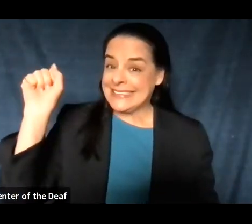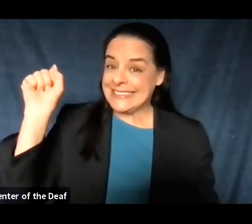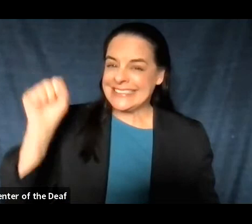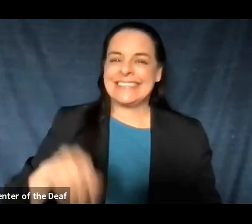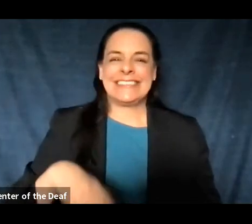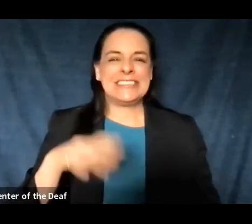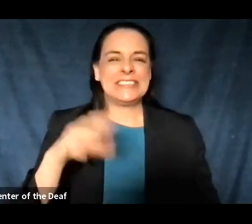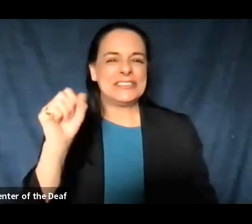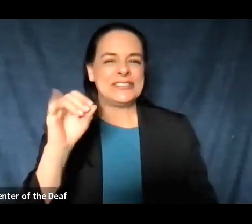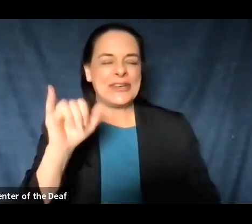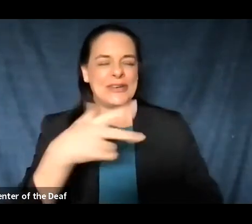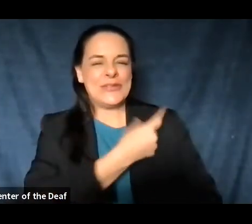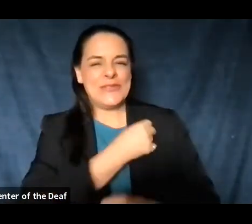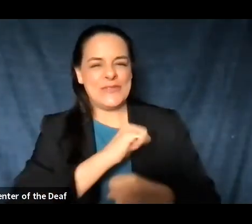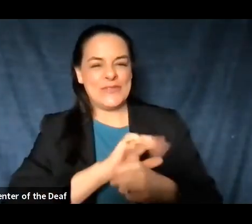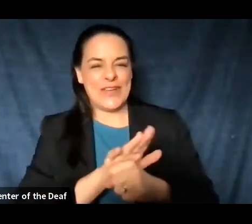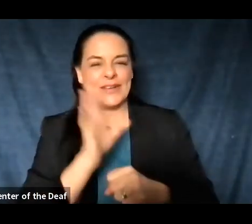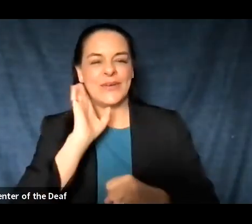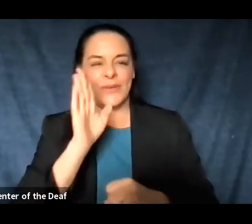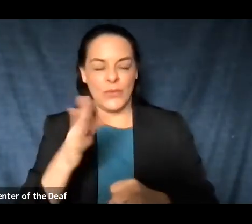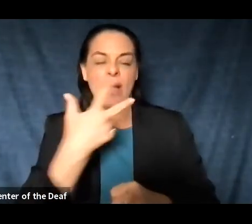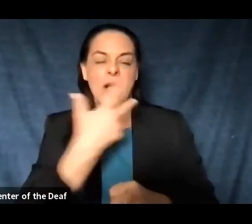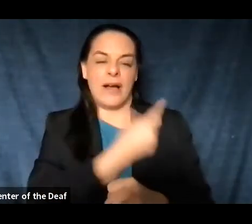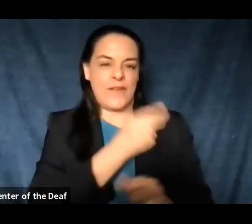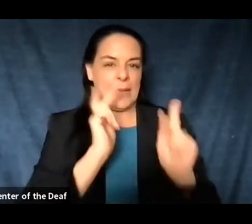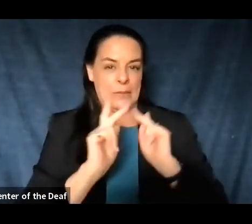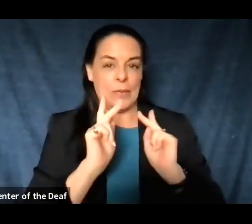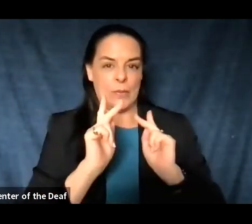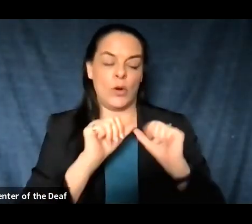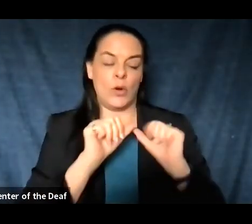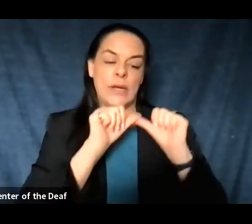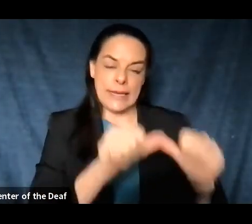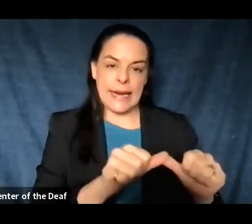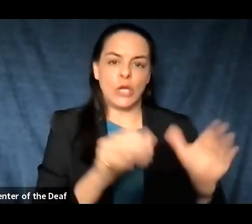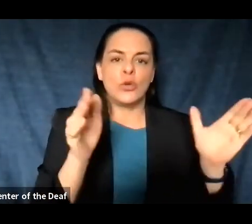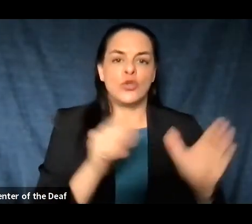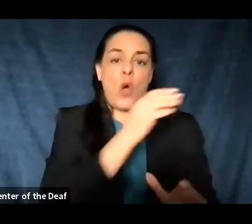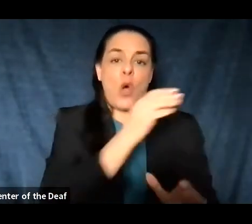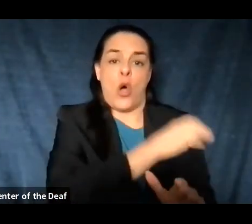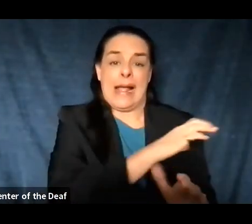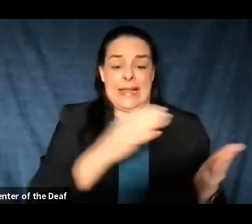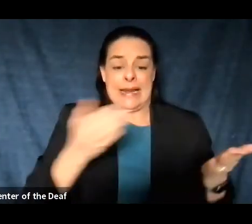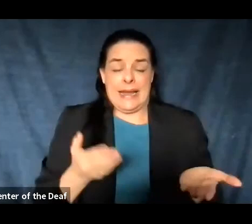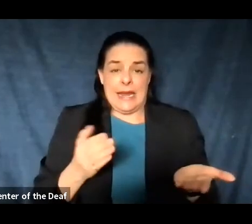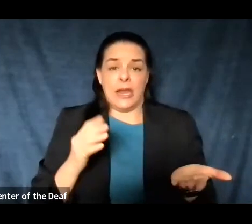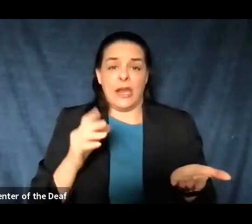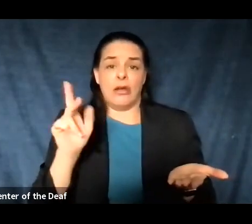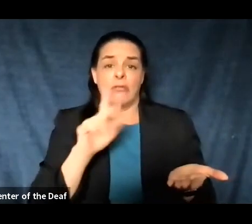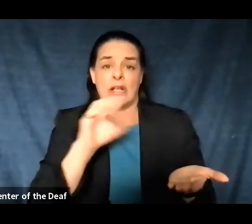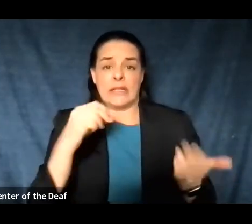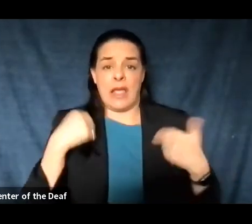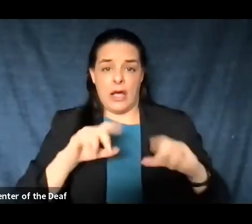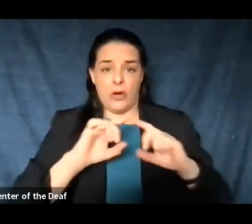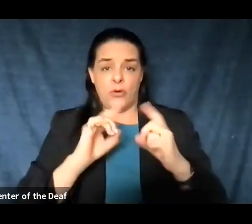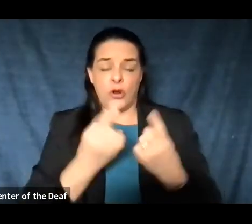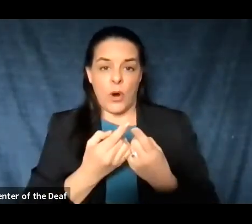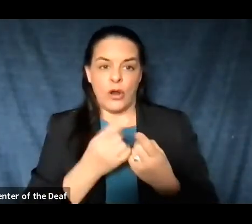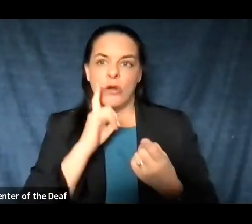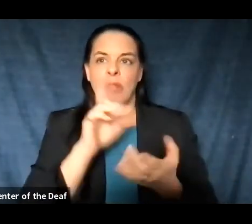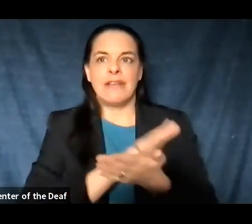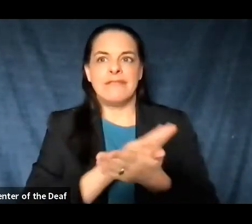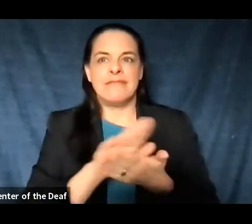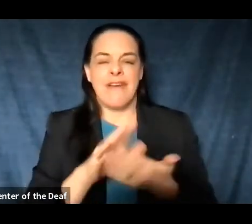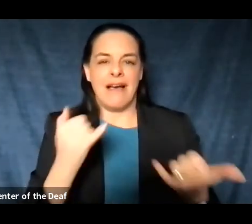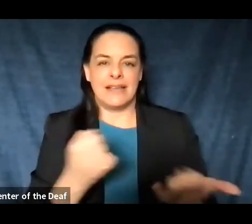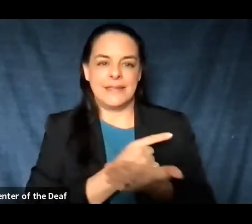So vaccinations, we will be vaccinating people. We'll continue to do small clinics here for folks. It's been such a nice thing this week to